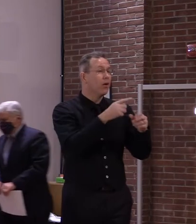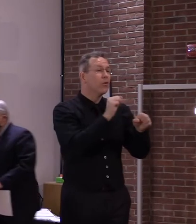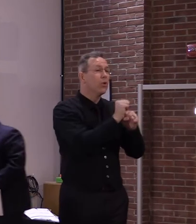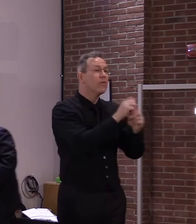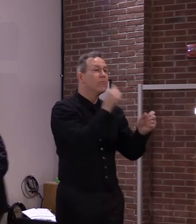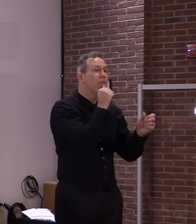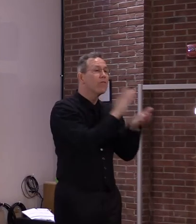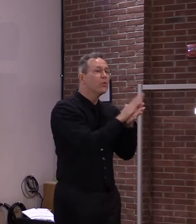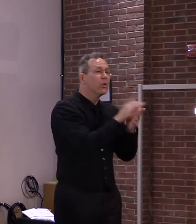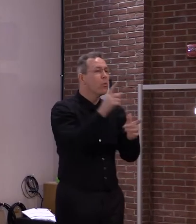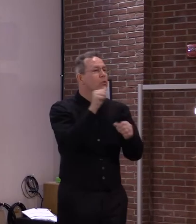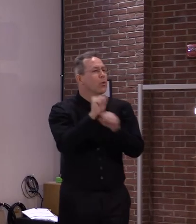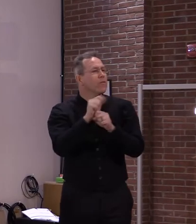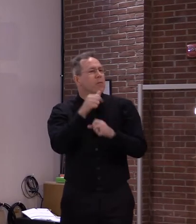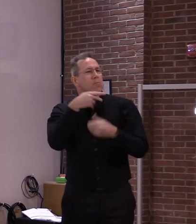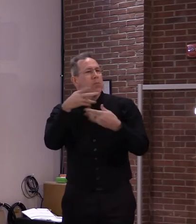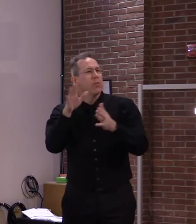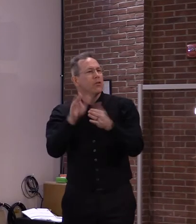smith